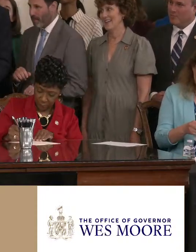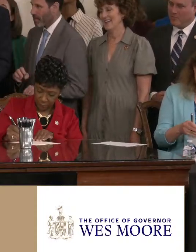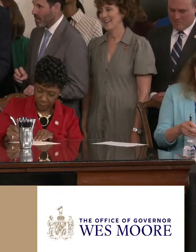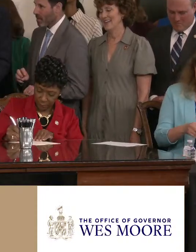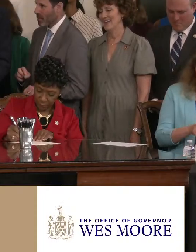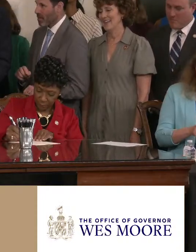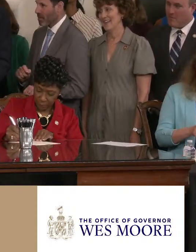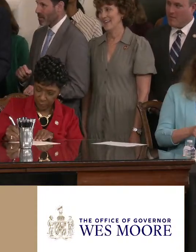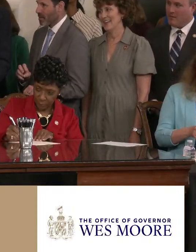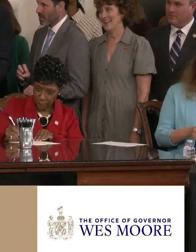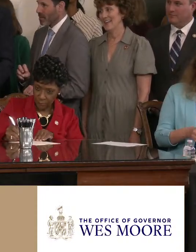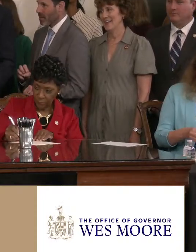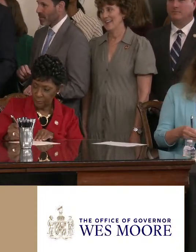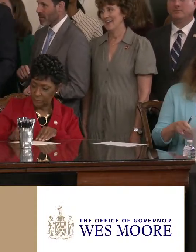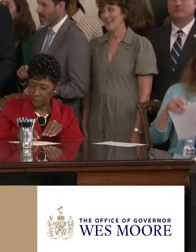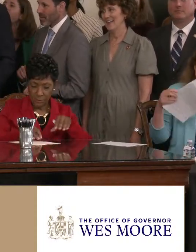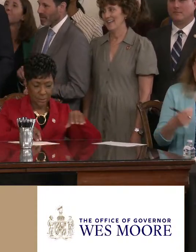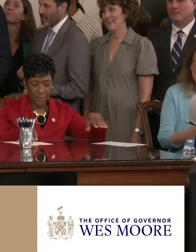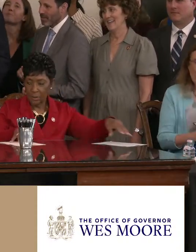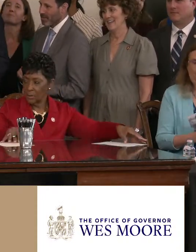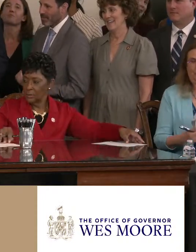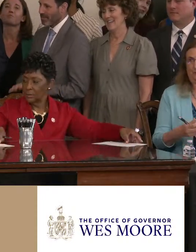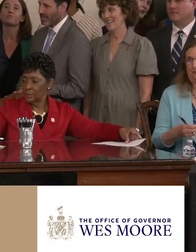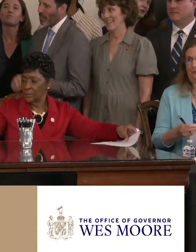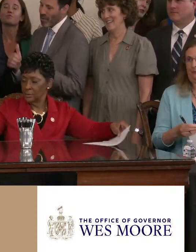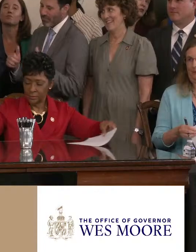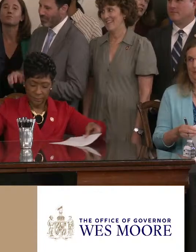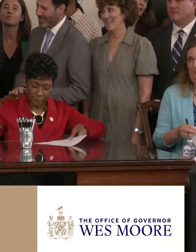very much.